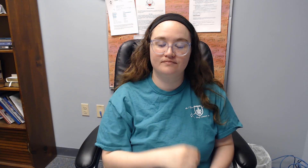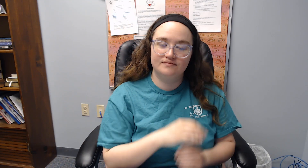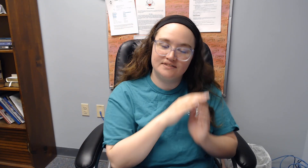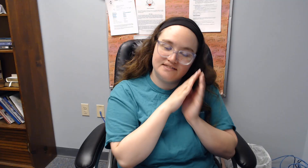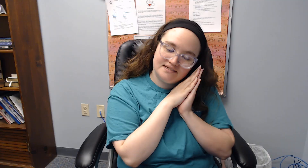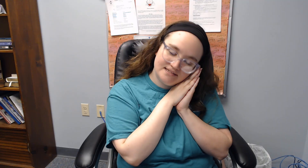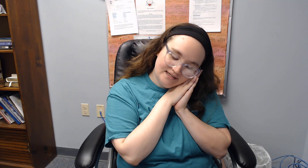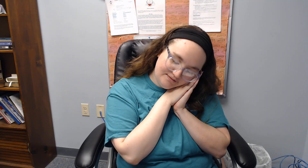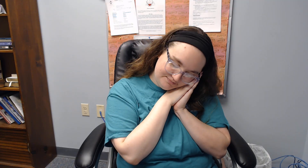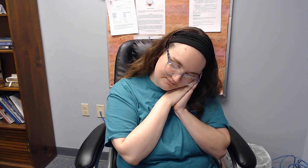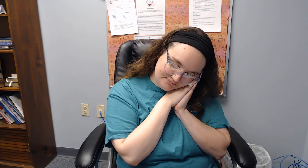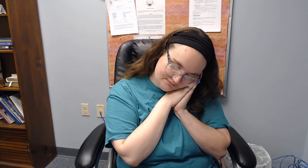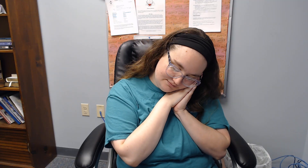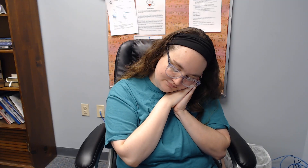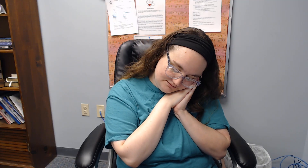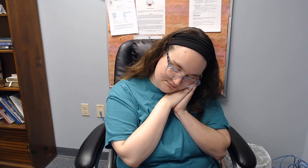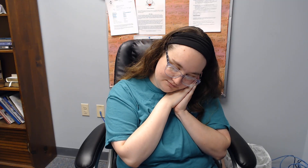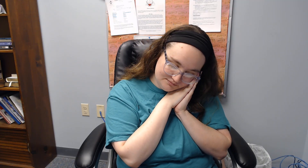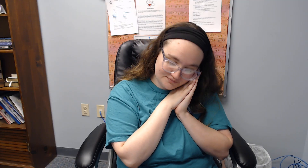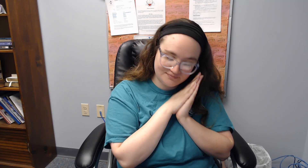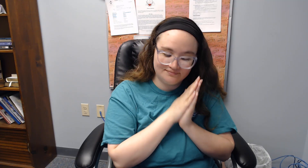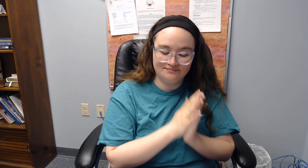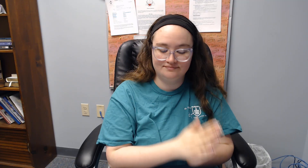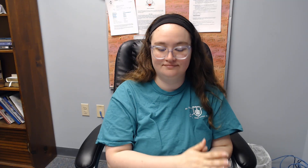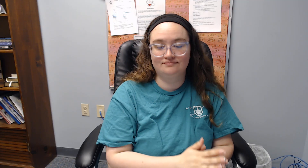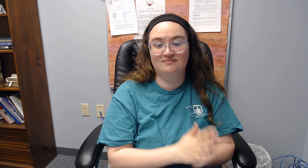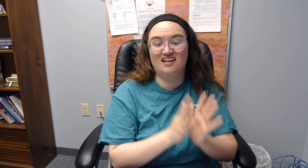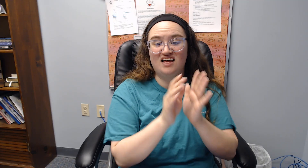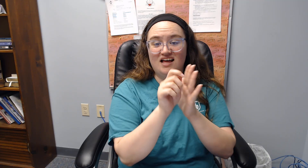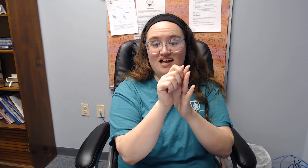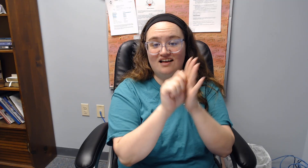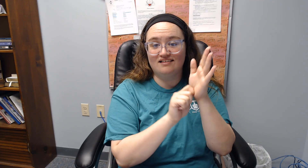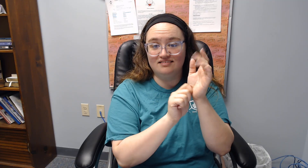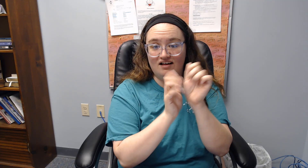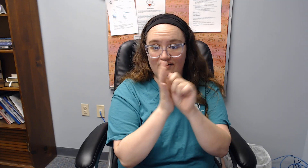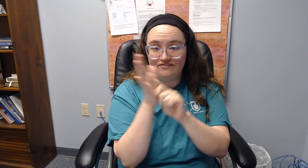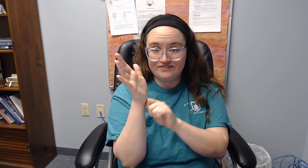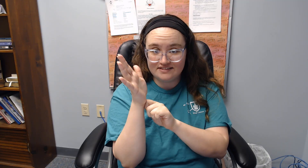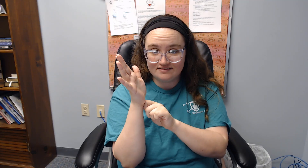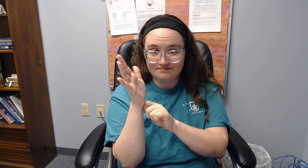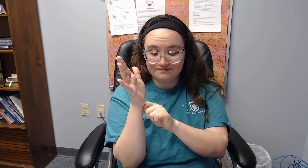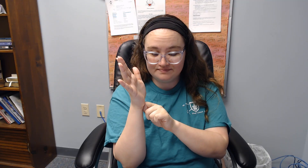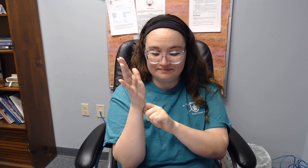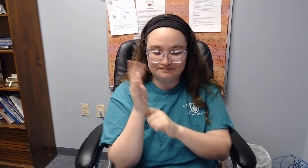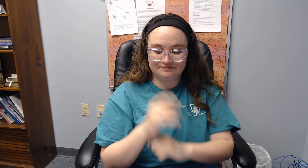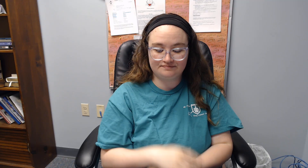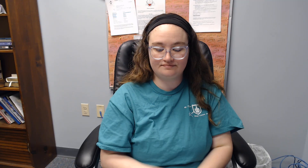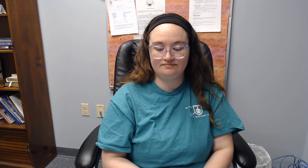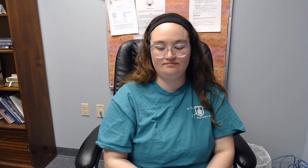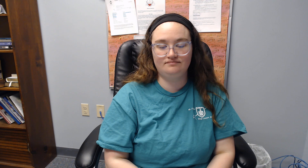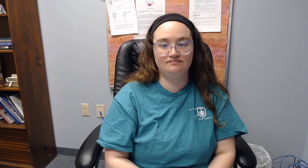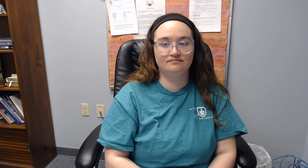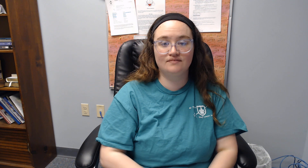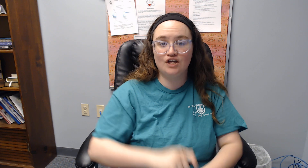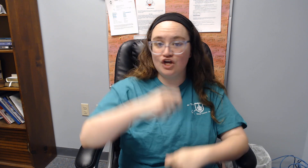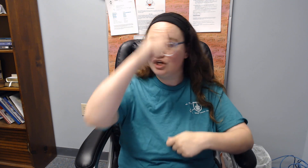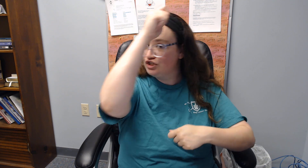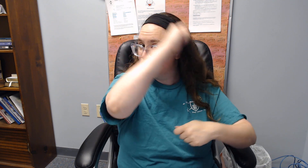To sleep. Gloves.